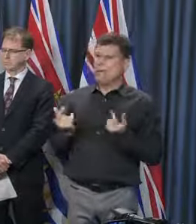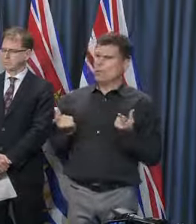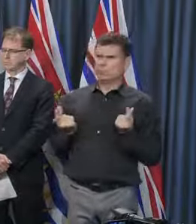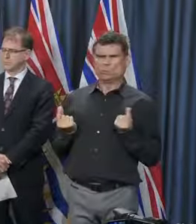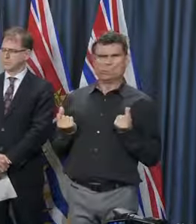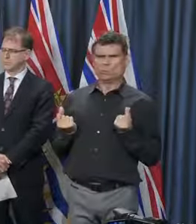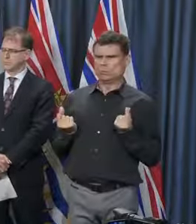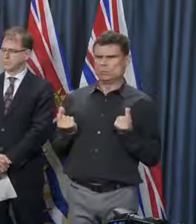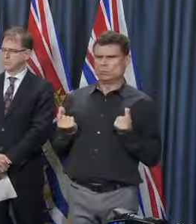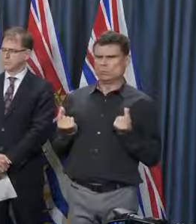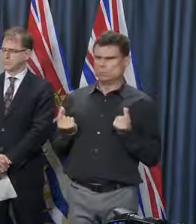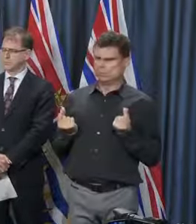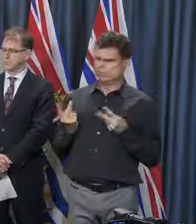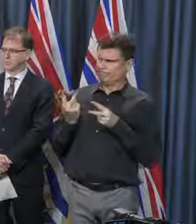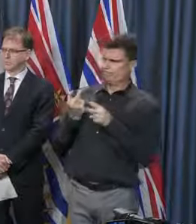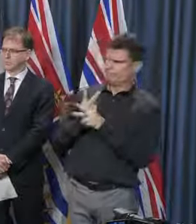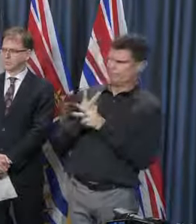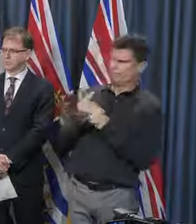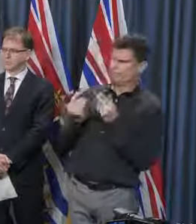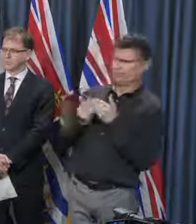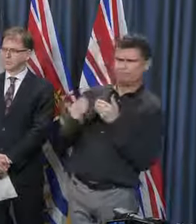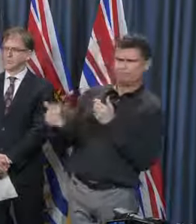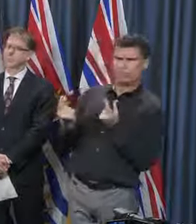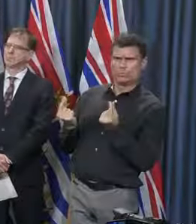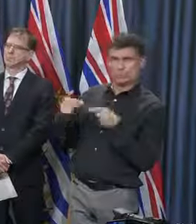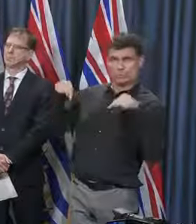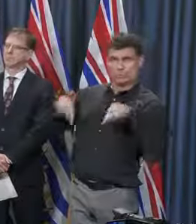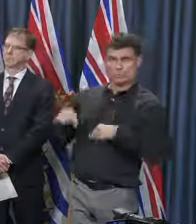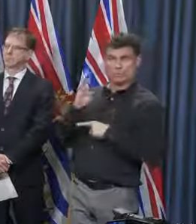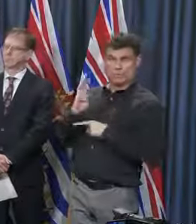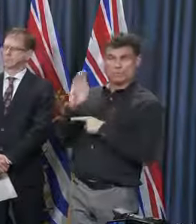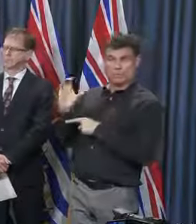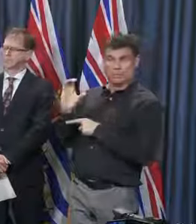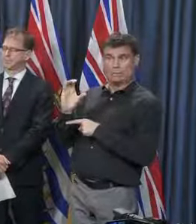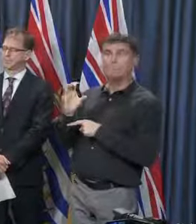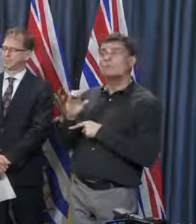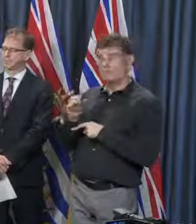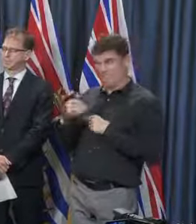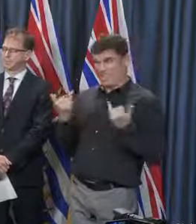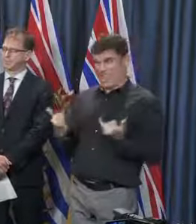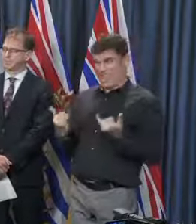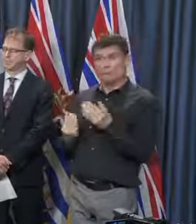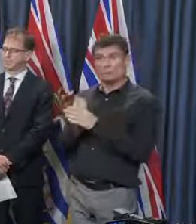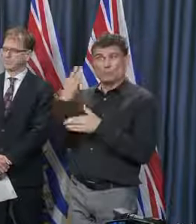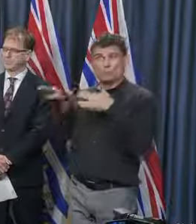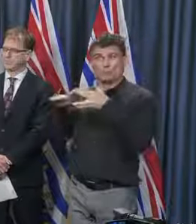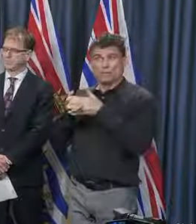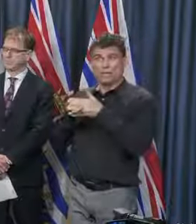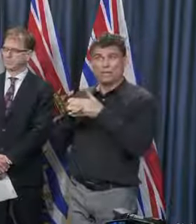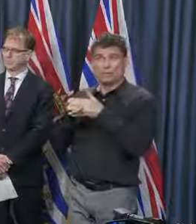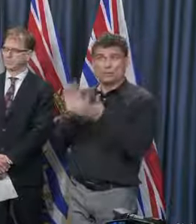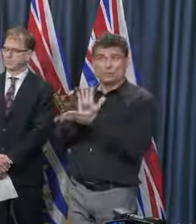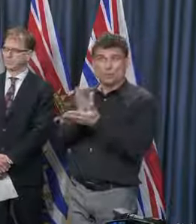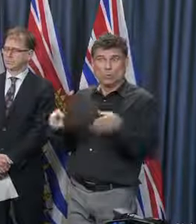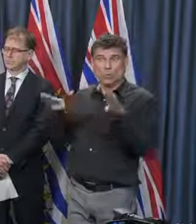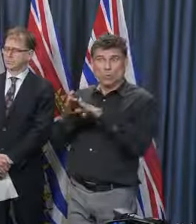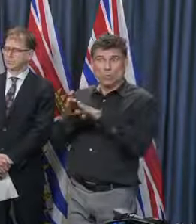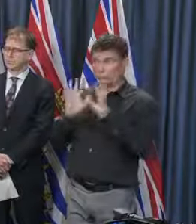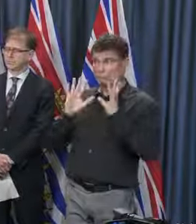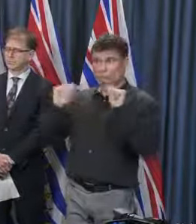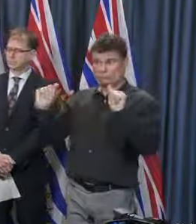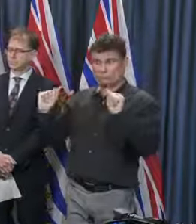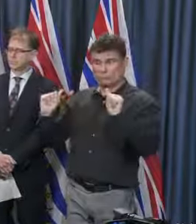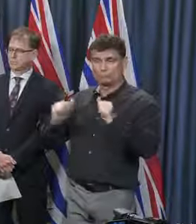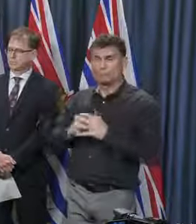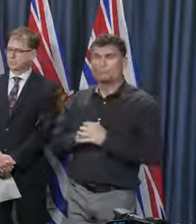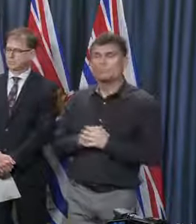we're still in spring break here in British Columbia, and I have talked before about the role that we will have in